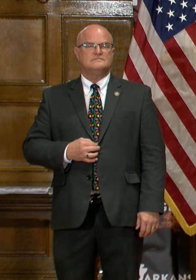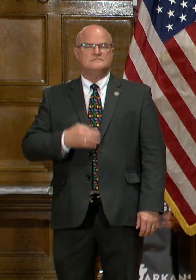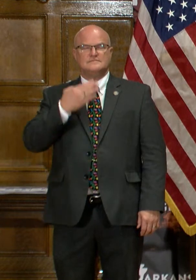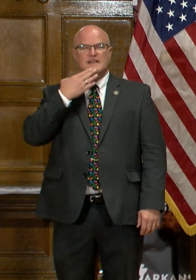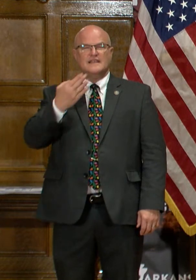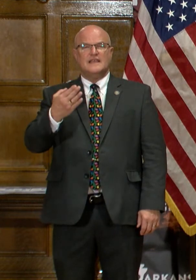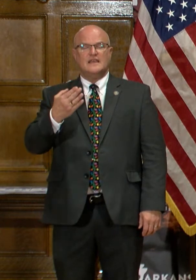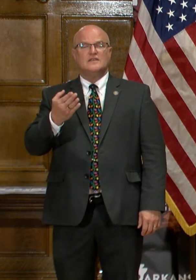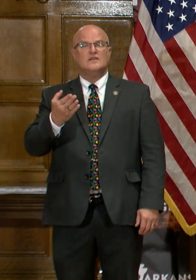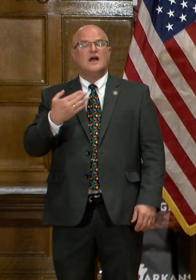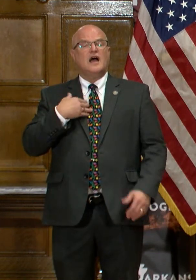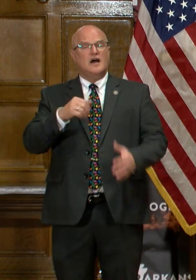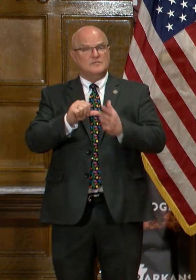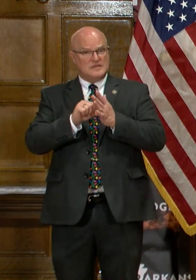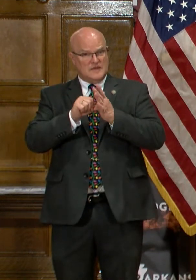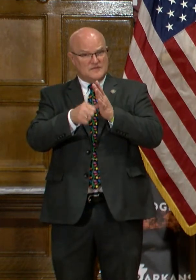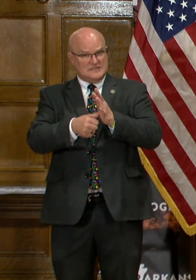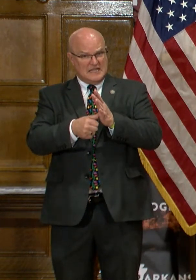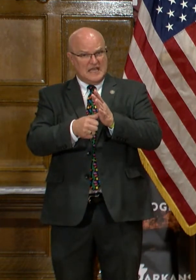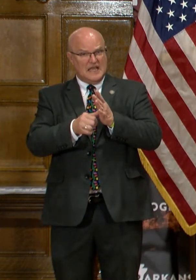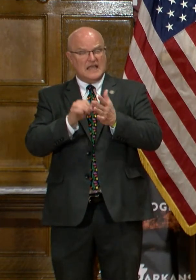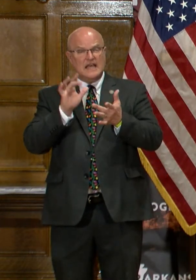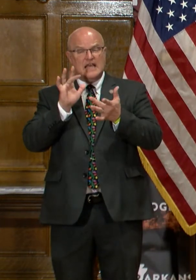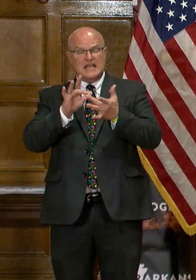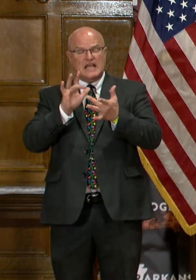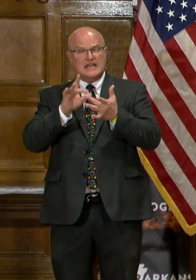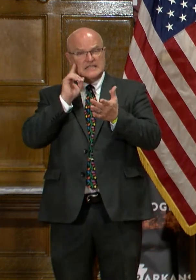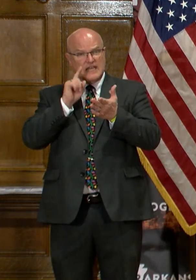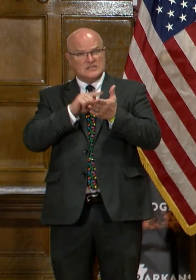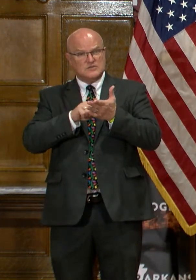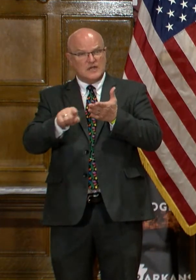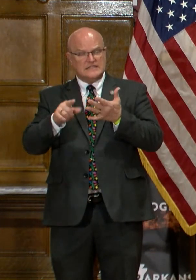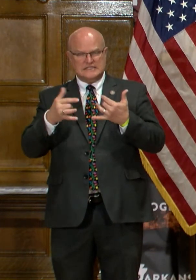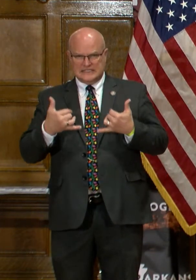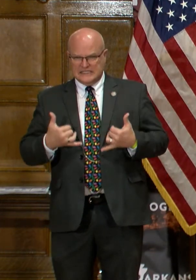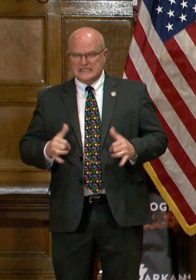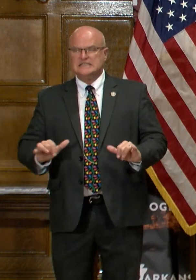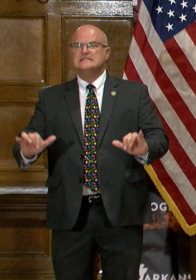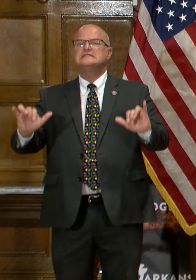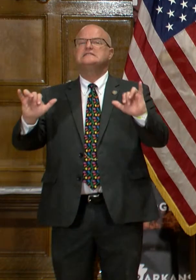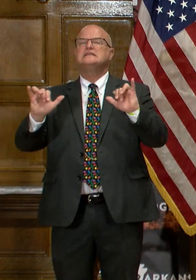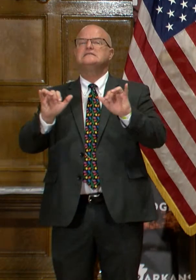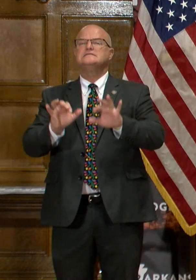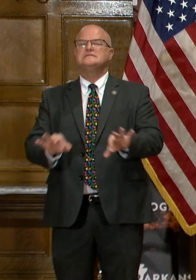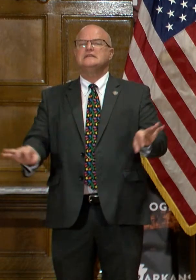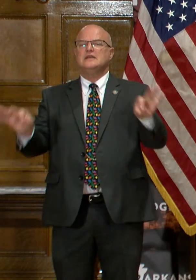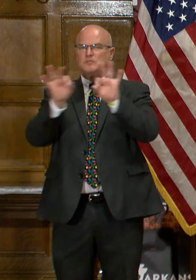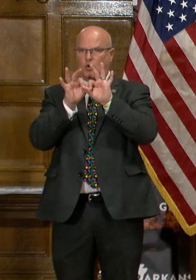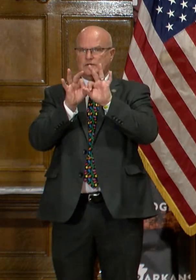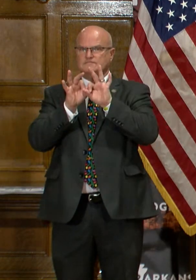Thank you, and let me emphasize that contact tracing is still very, very important.